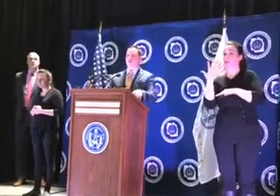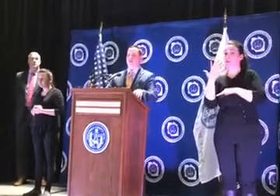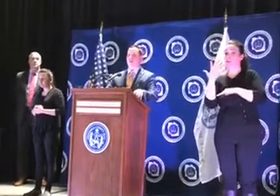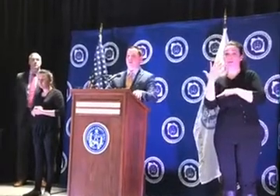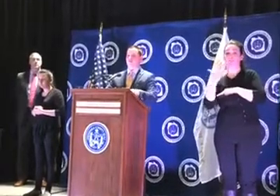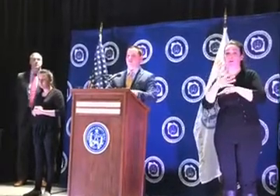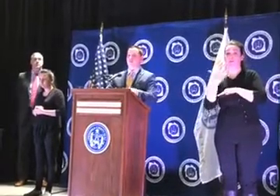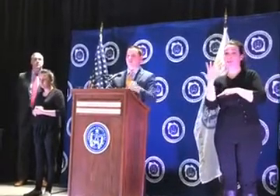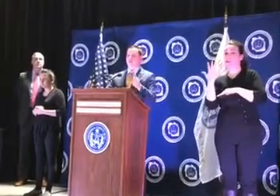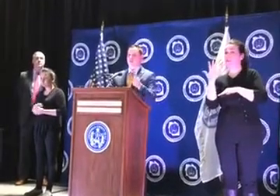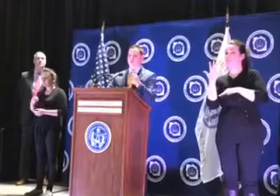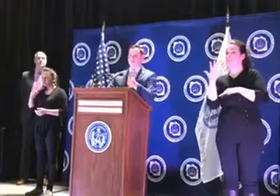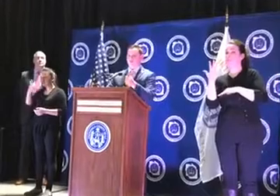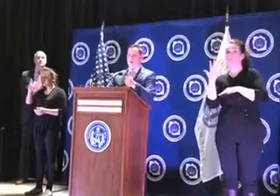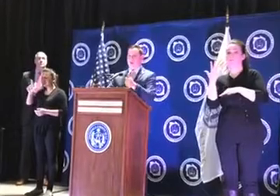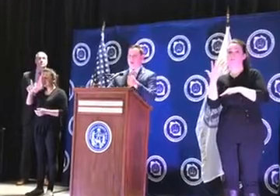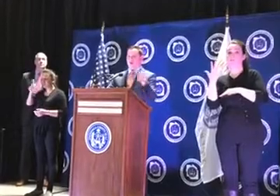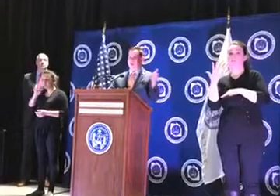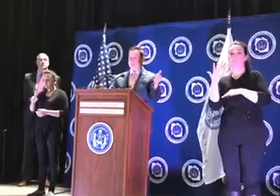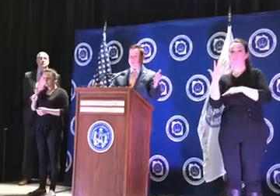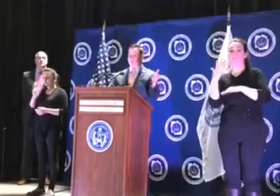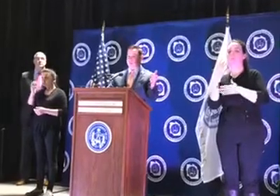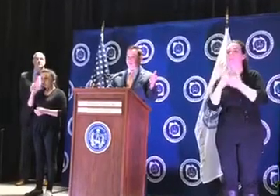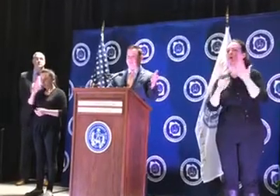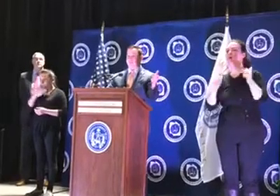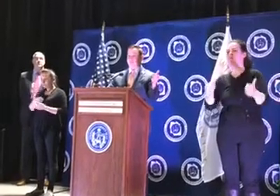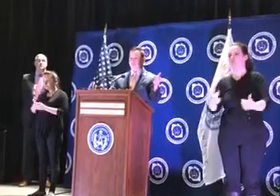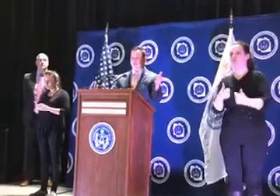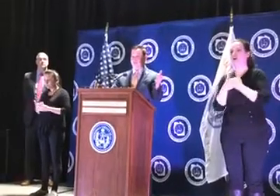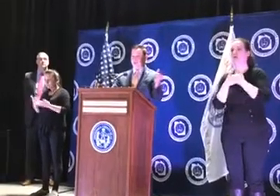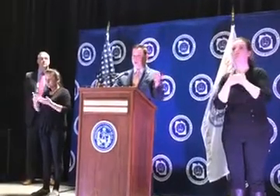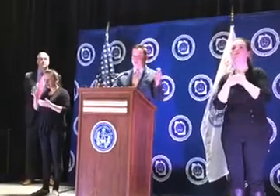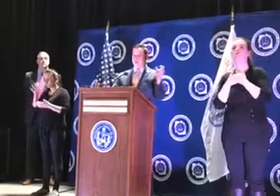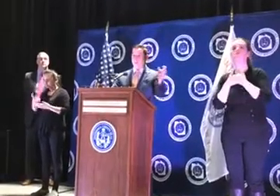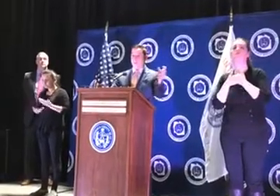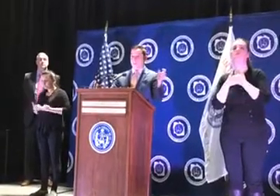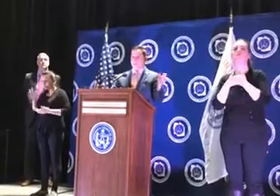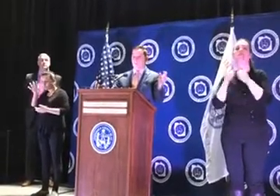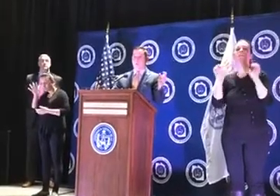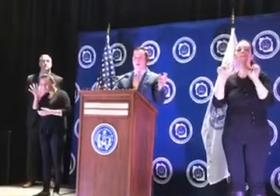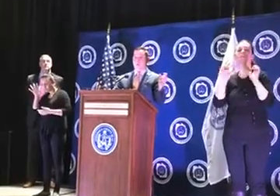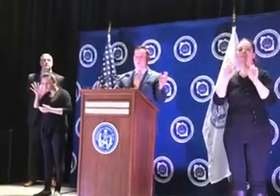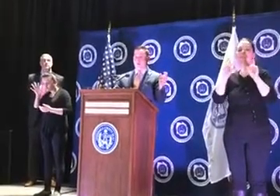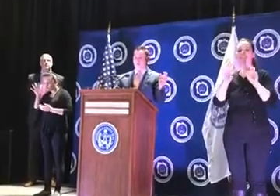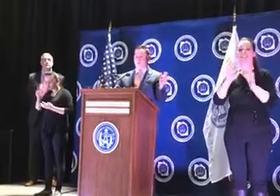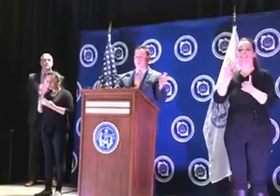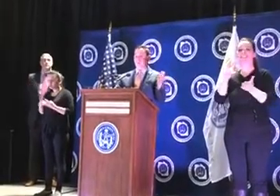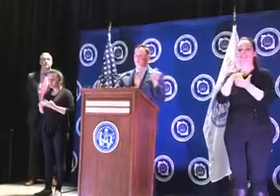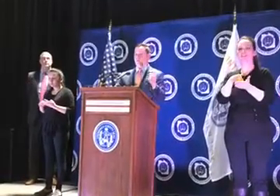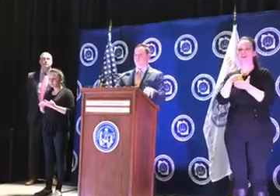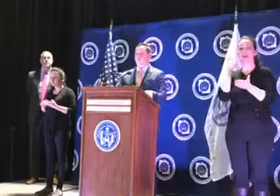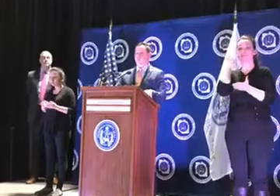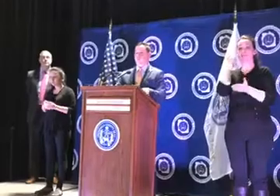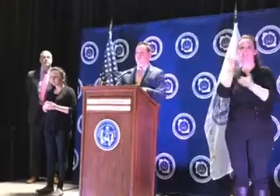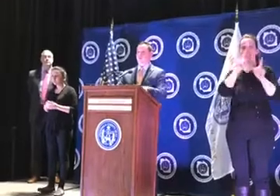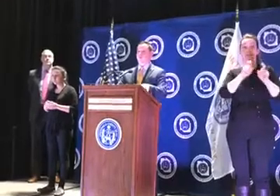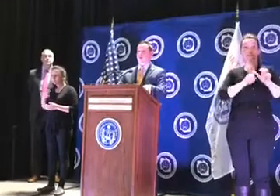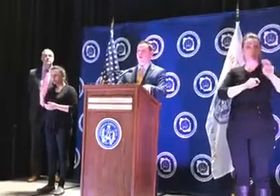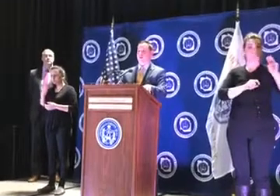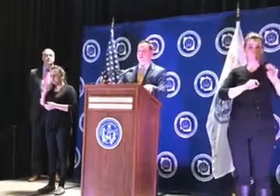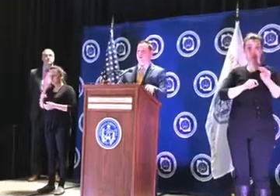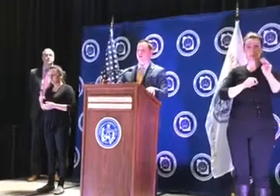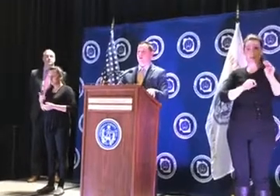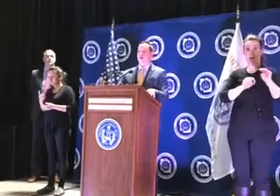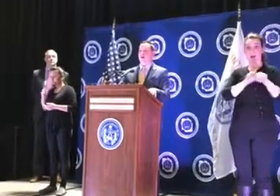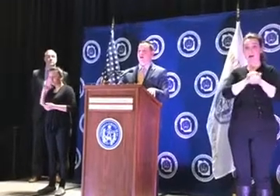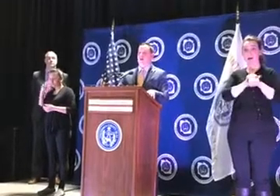triage site is that if your test was Monday and it went to Quest, sent it to the Virginia lab, they're a little backed up there. That's what we just talked